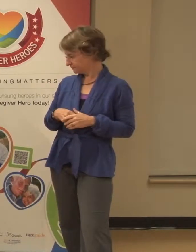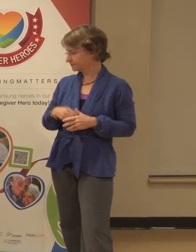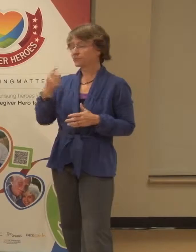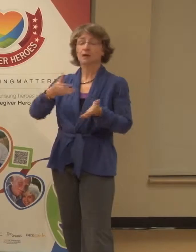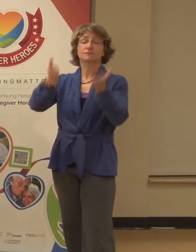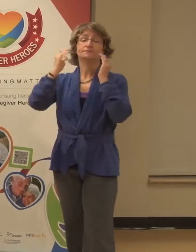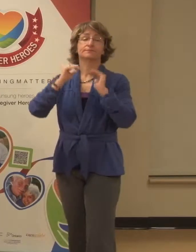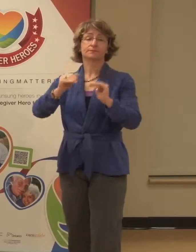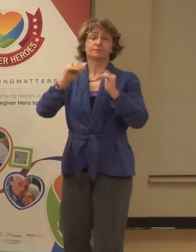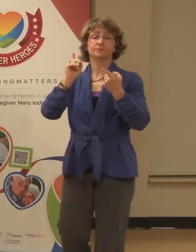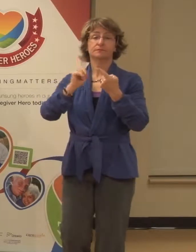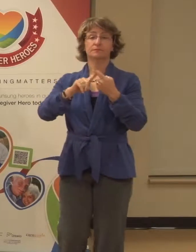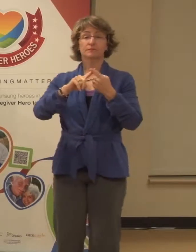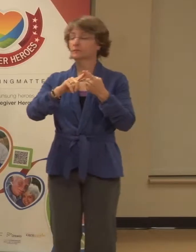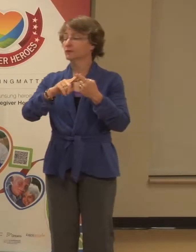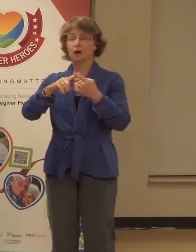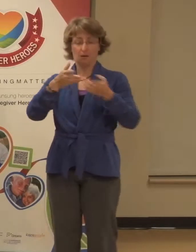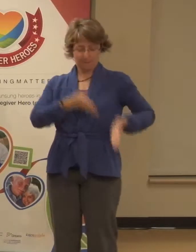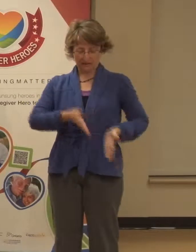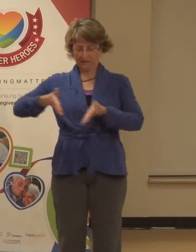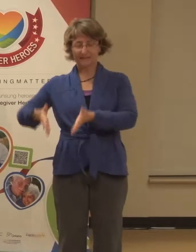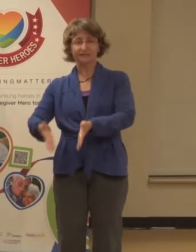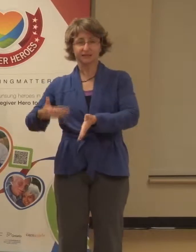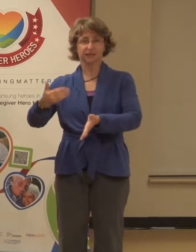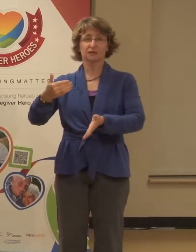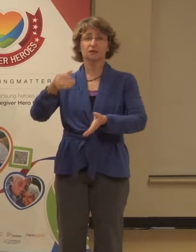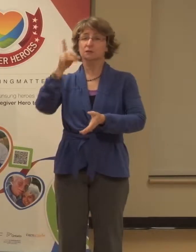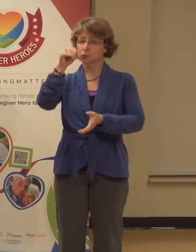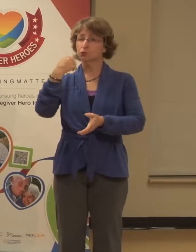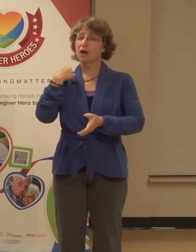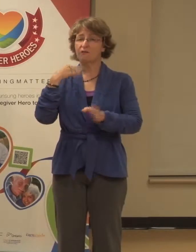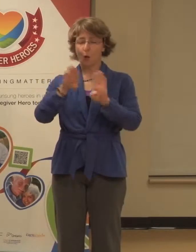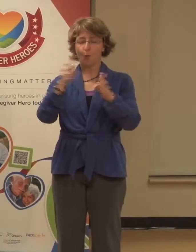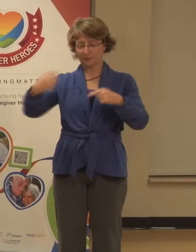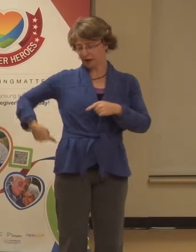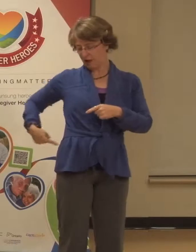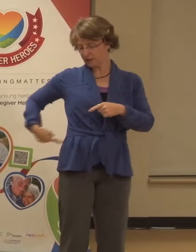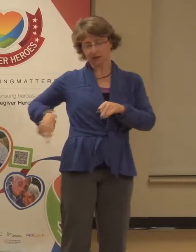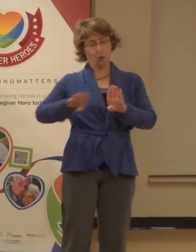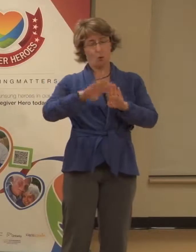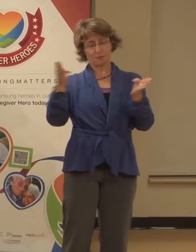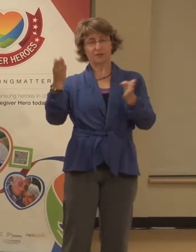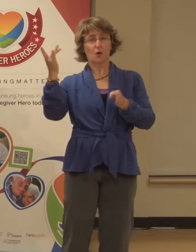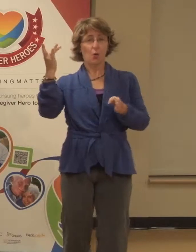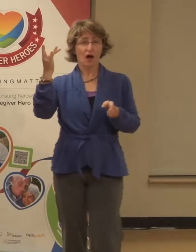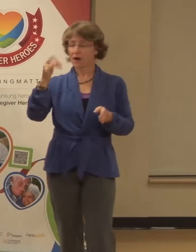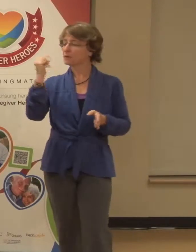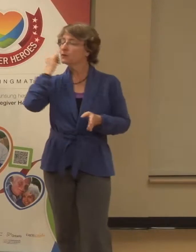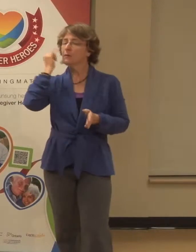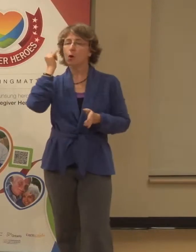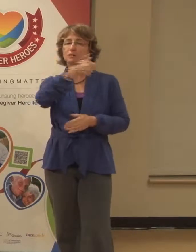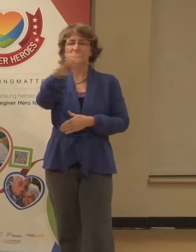Now moving on to our open back pants. We do carry open back pants, and the reason being is that